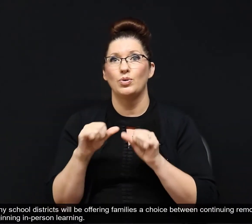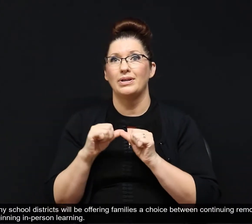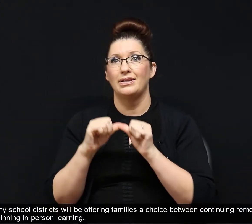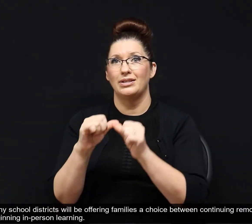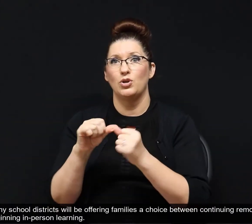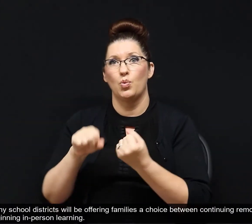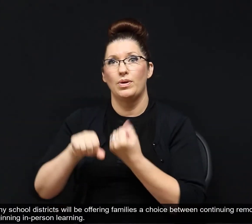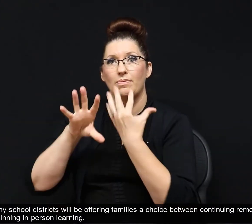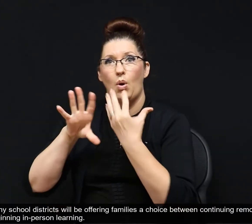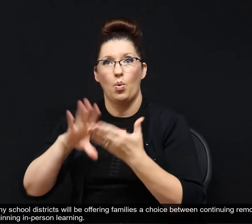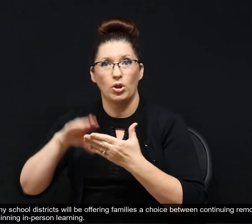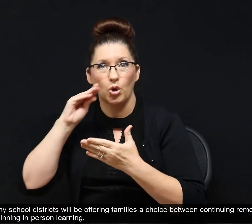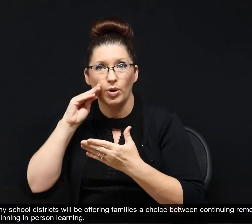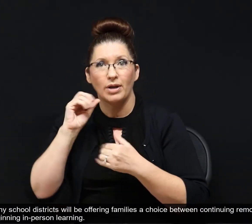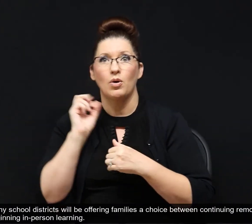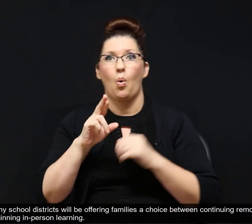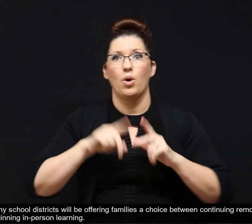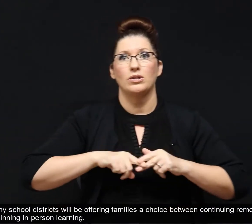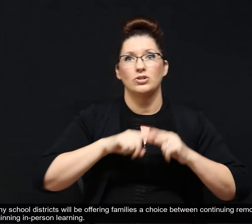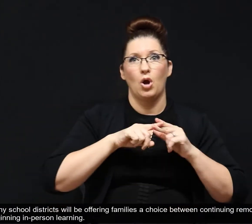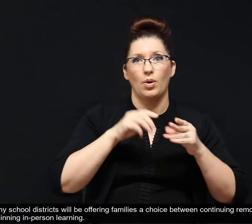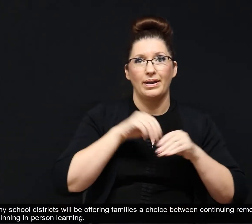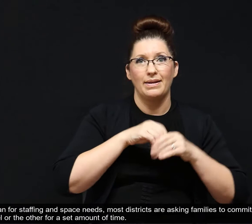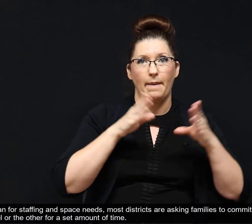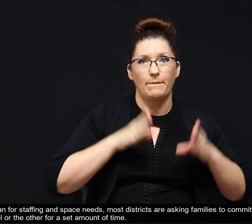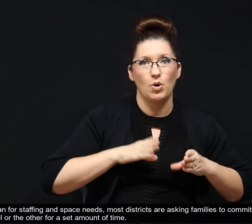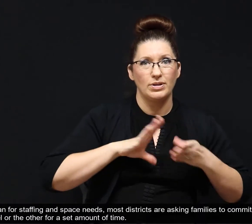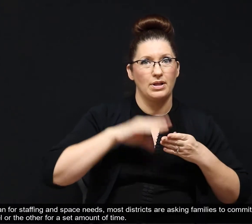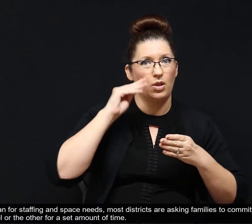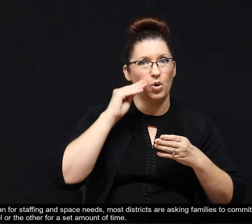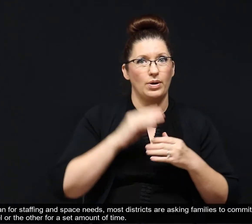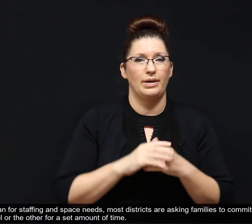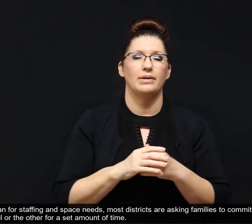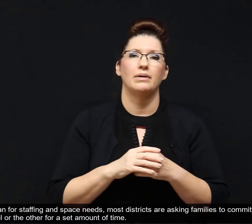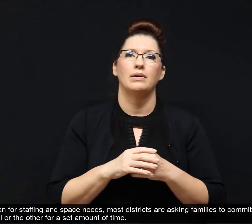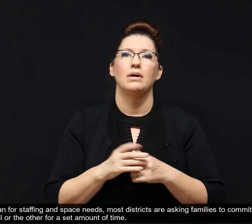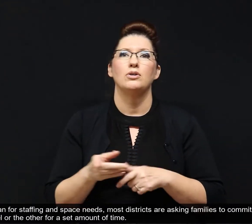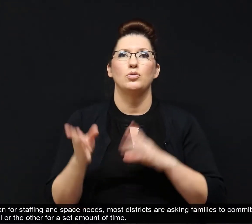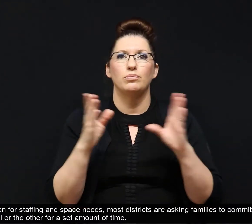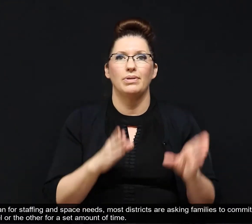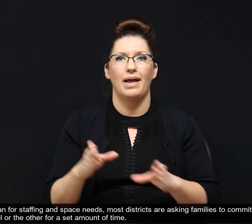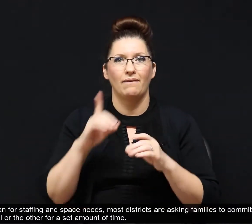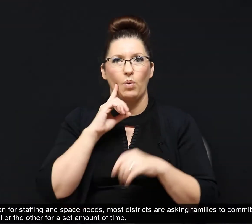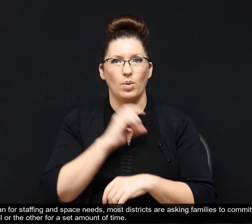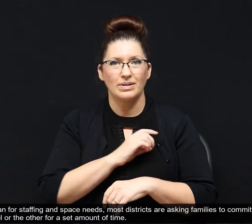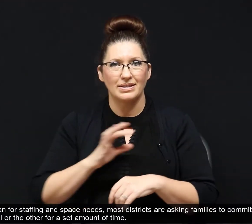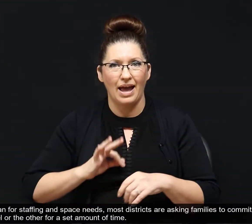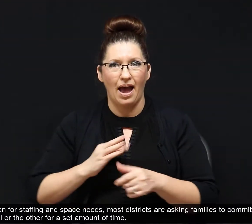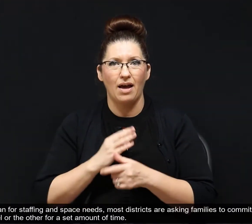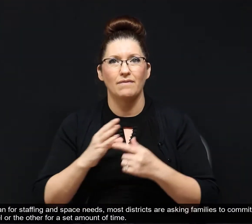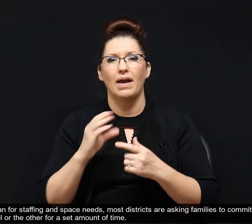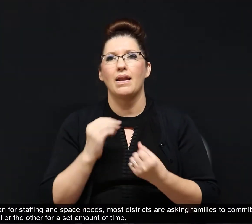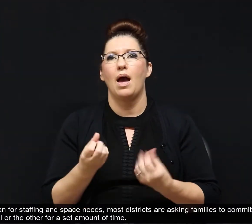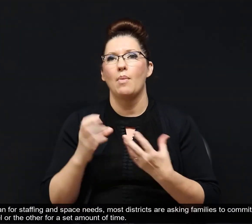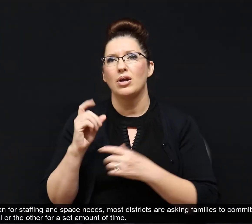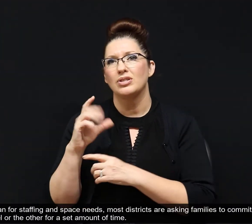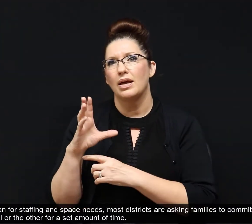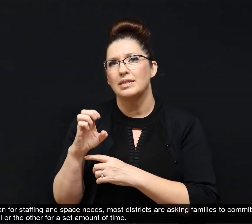or beginning in-person learning. To plan for staffing and space needs, most districts are asking families